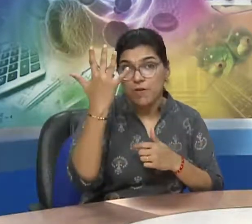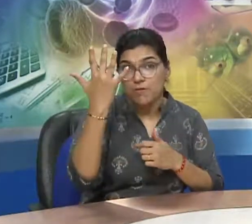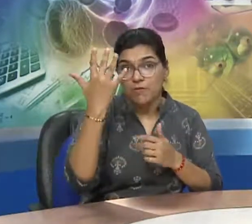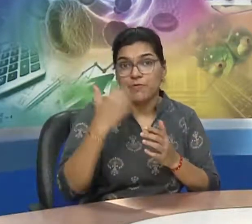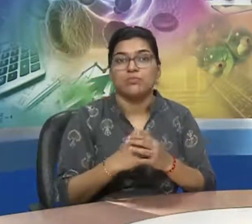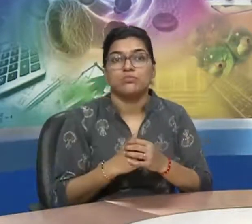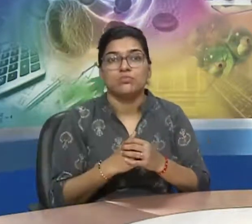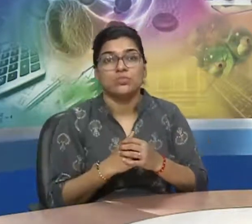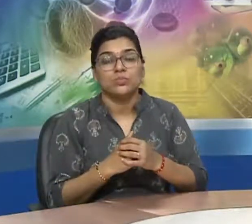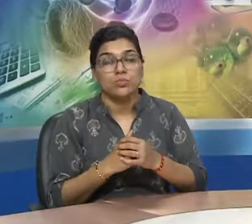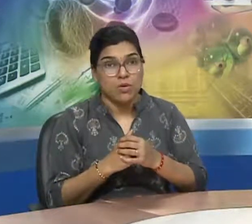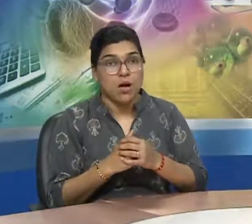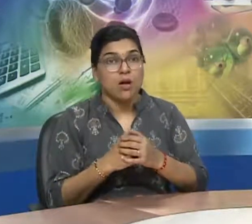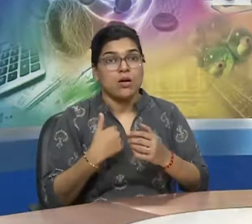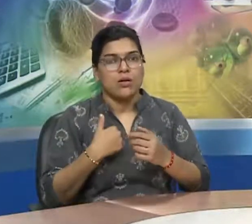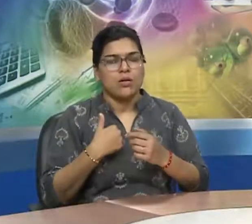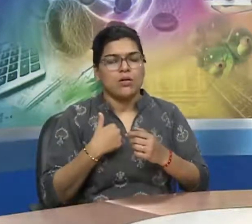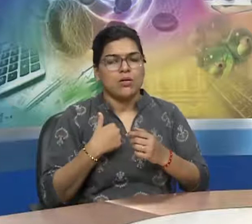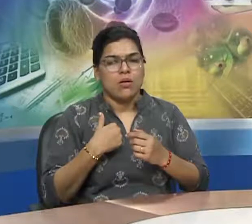And the fifth phrase